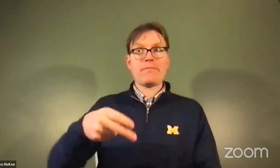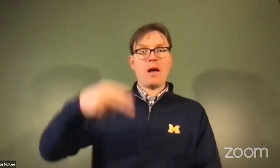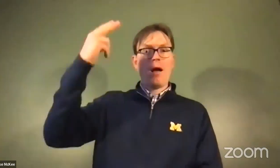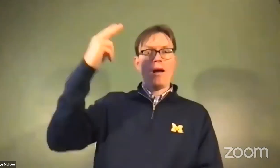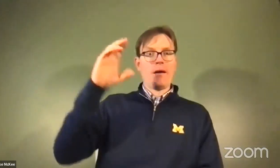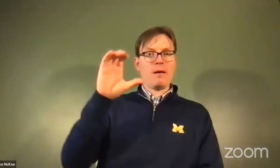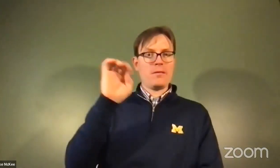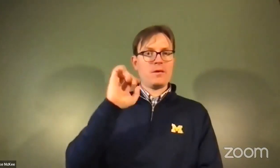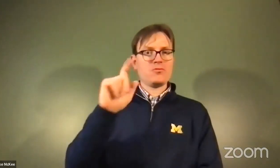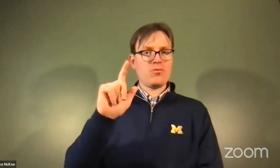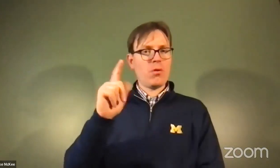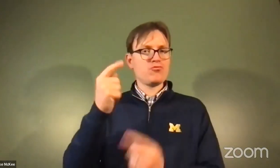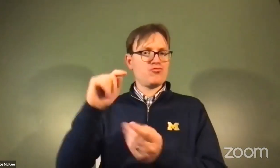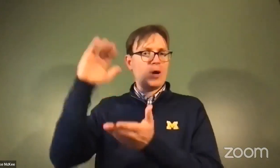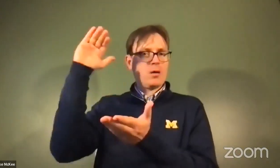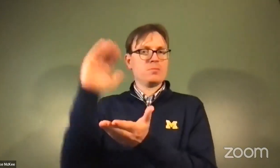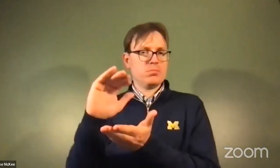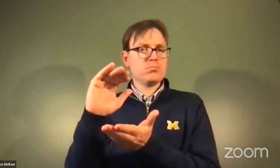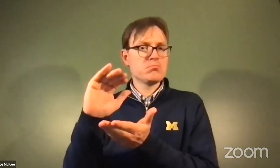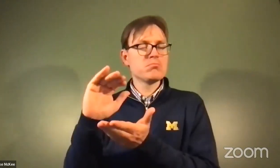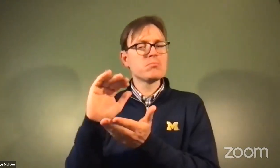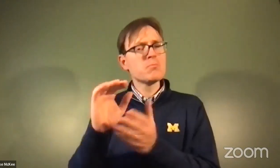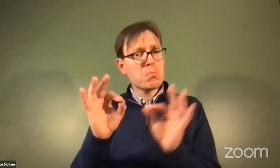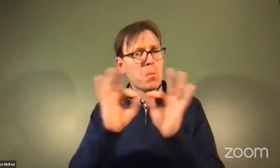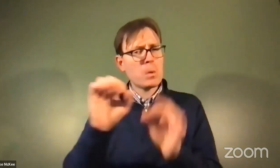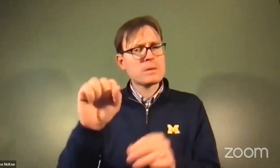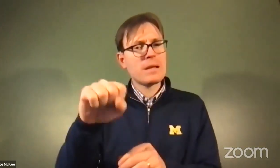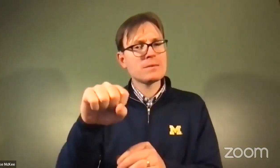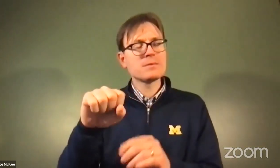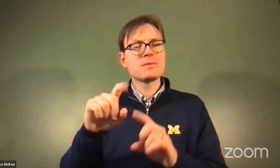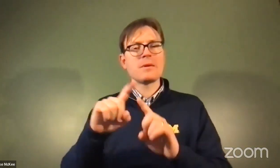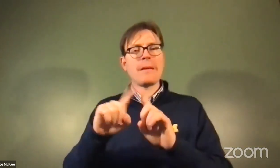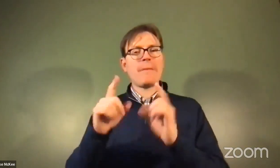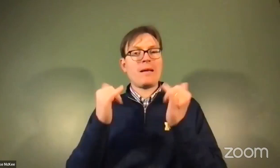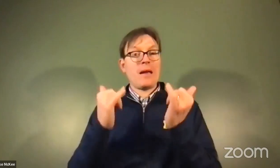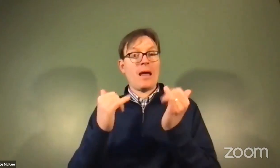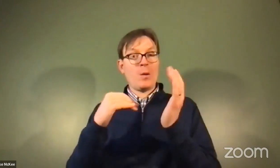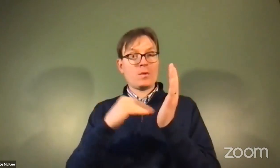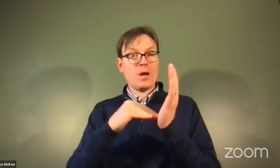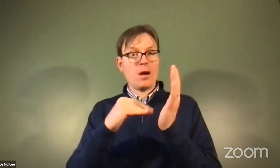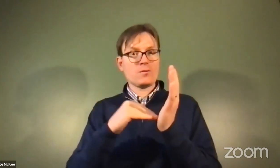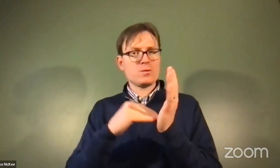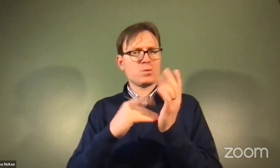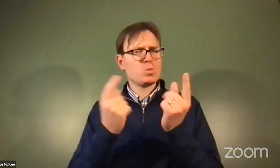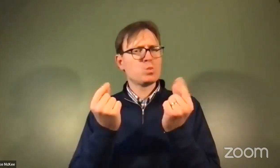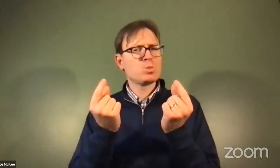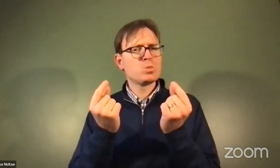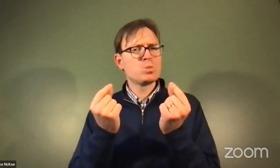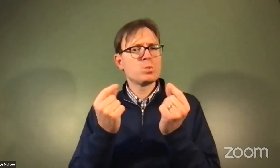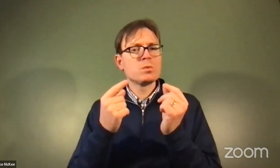medications like just to bring down cholesterol, which is important, yes, but